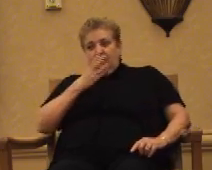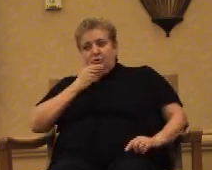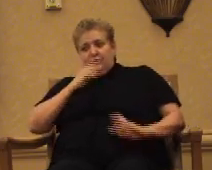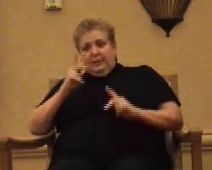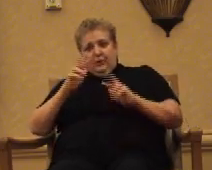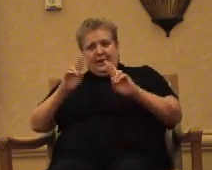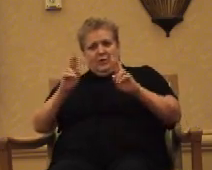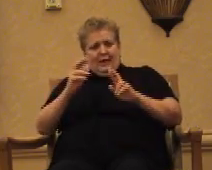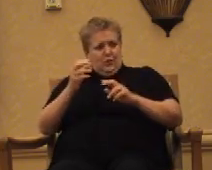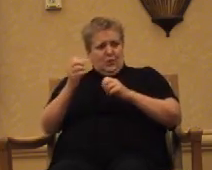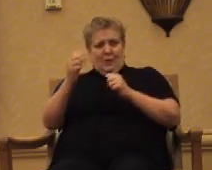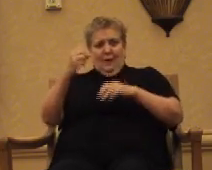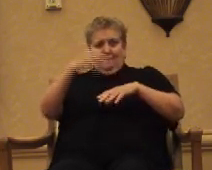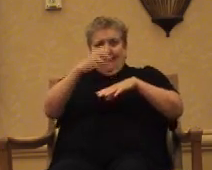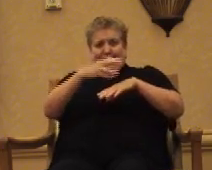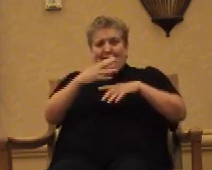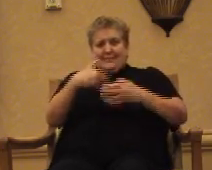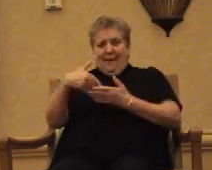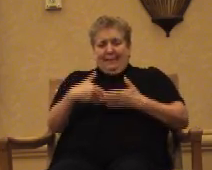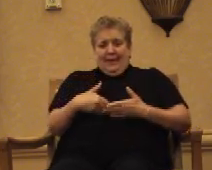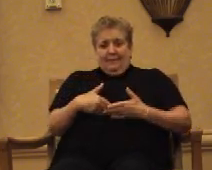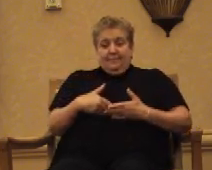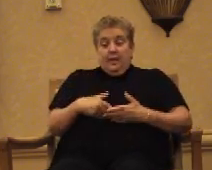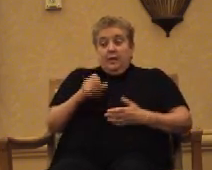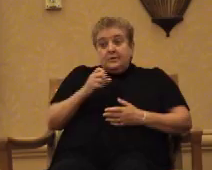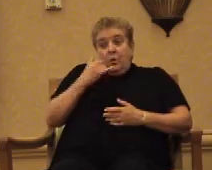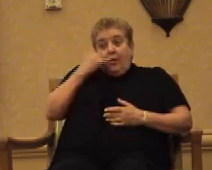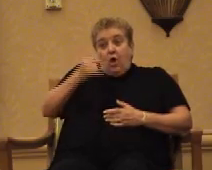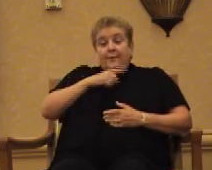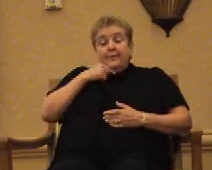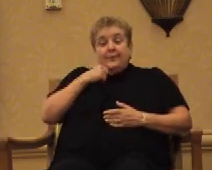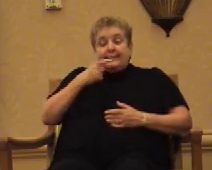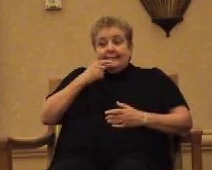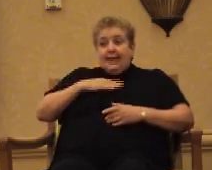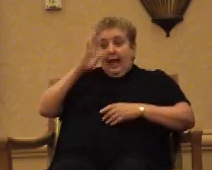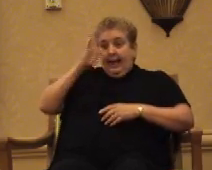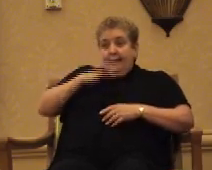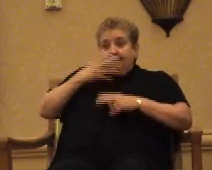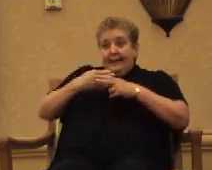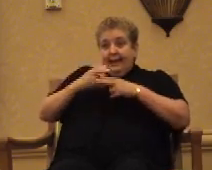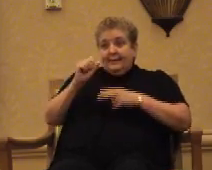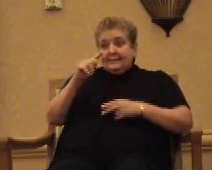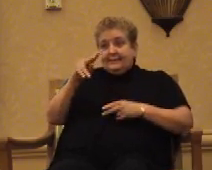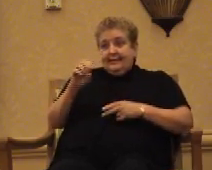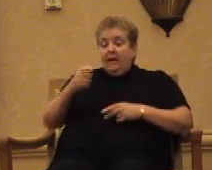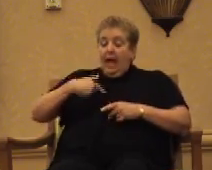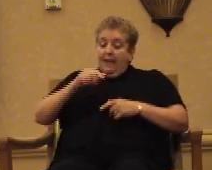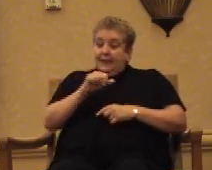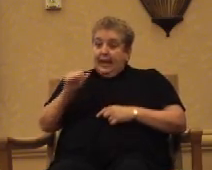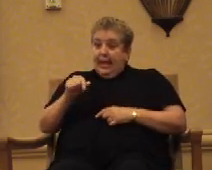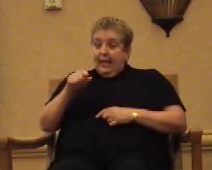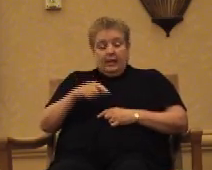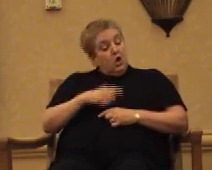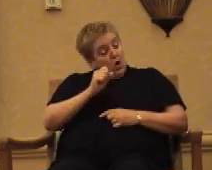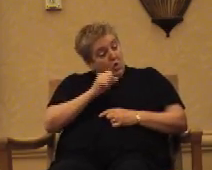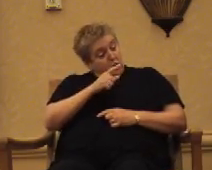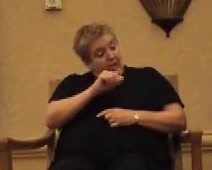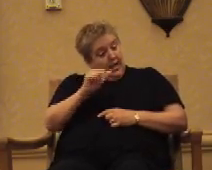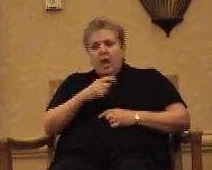So I call up this guy. I go, hey, my name's Steve. I have this baby. I'm in AA. Yeah, you're in AA. Yeah, do you go to meetings? I do. I